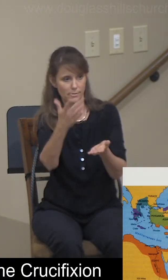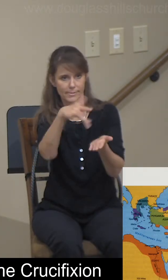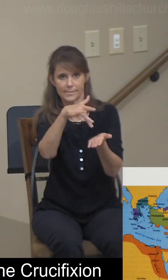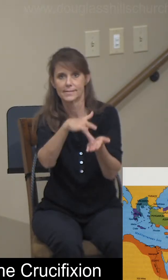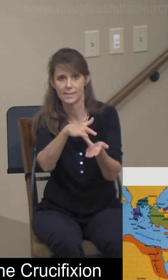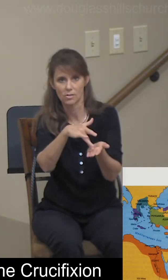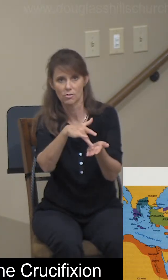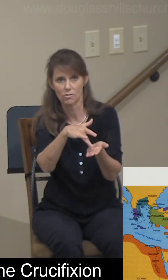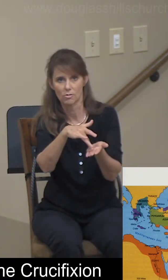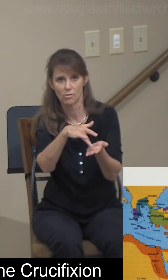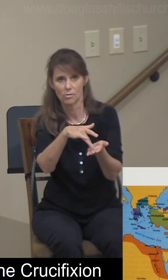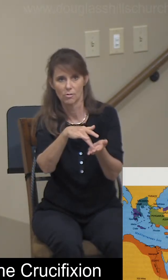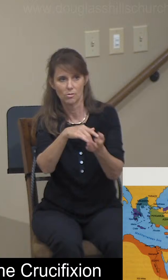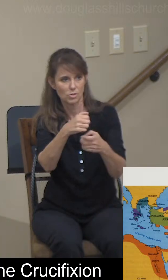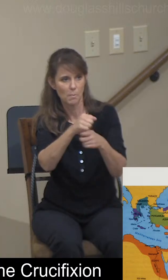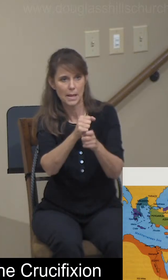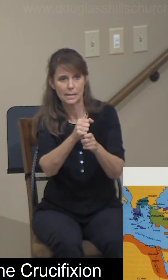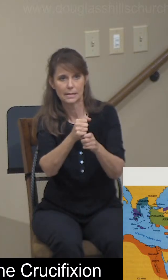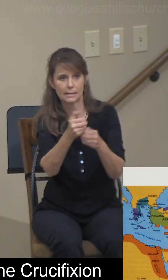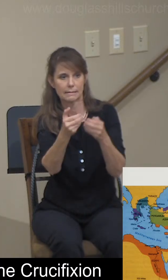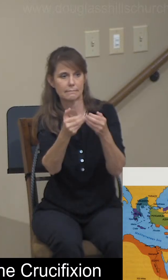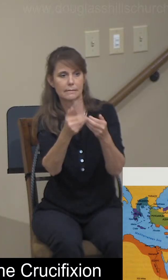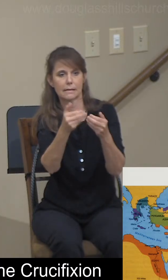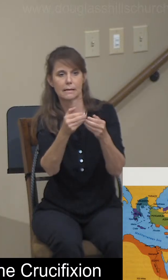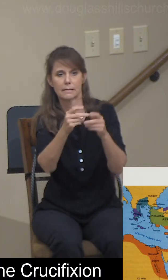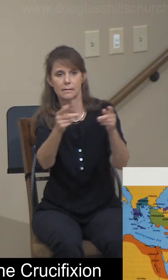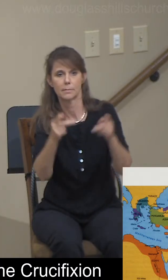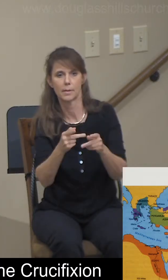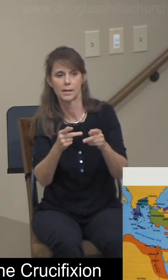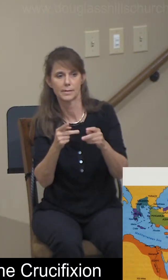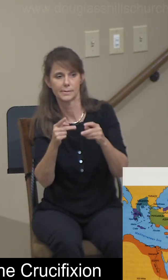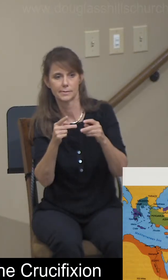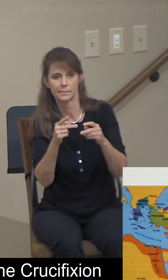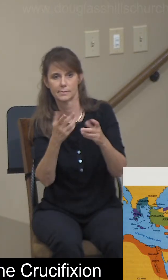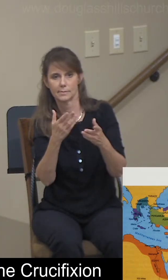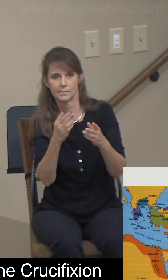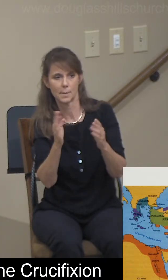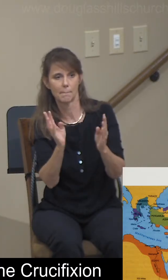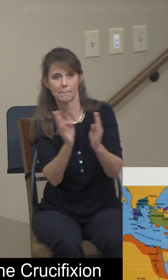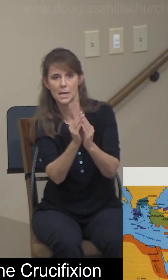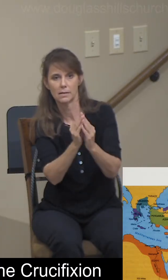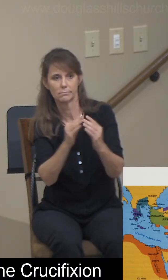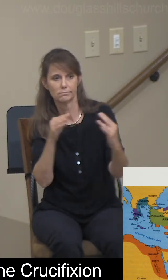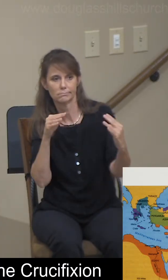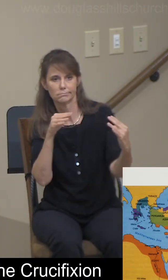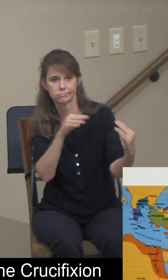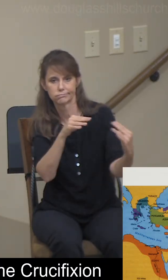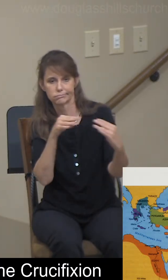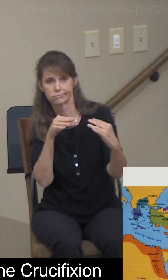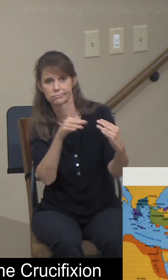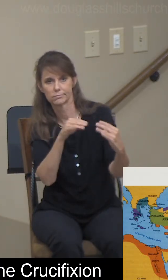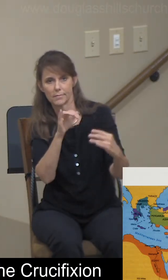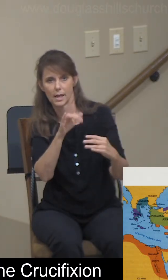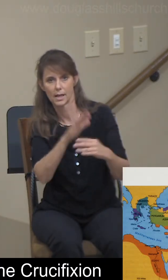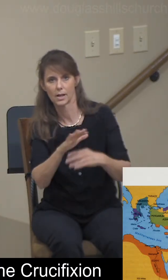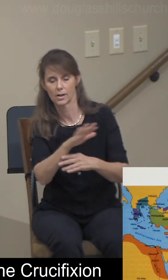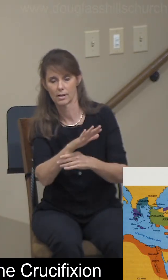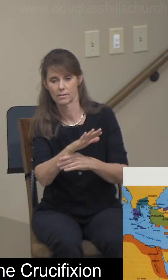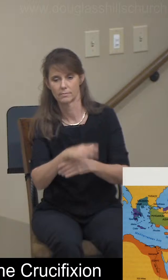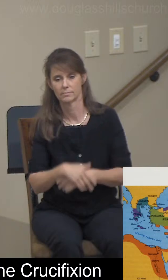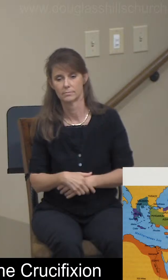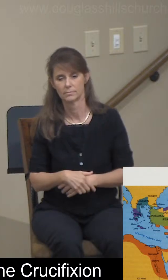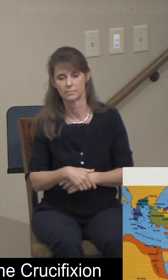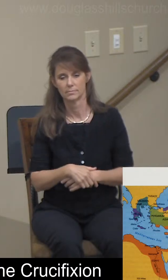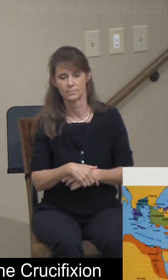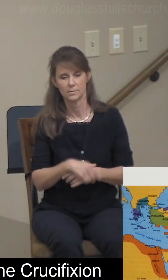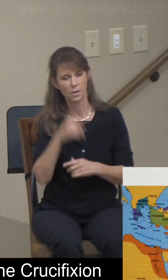crossroads between those 2 very important civilizations. And so consider then how this positioning